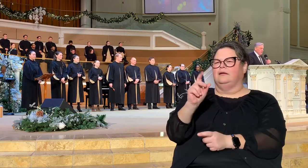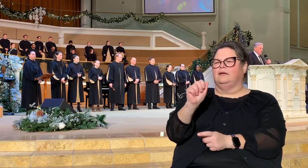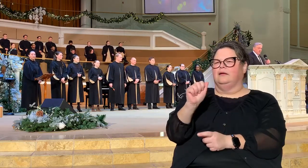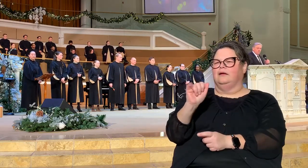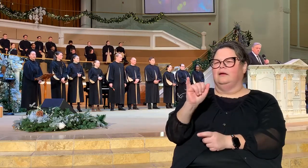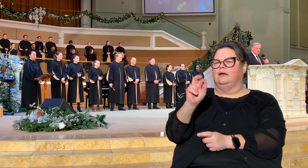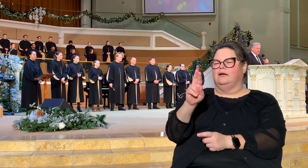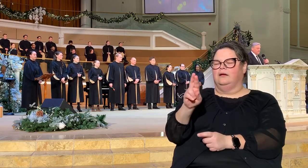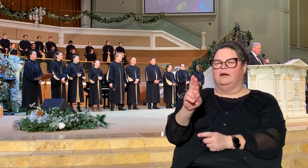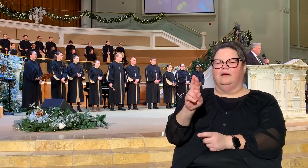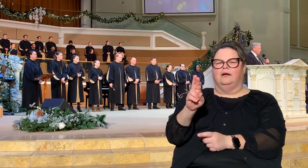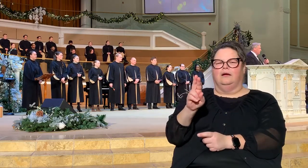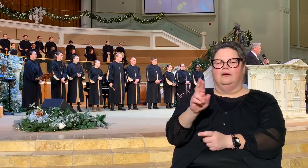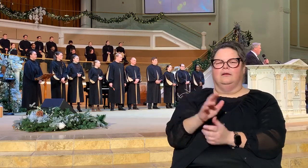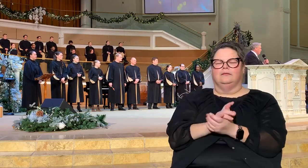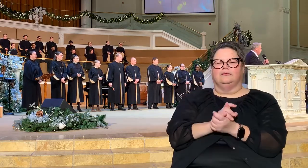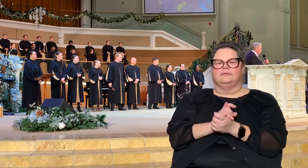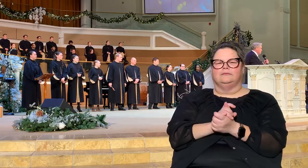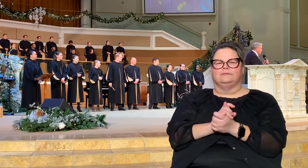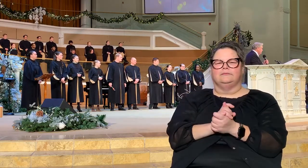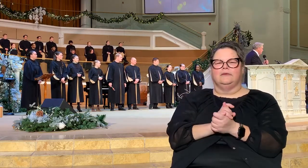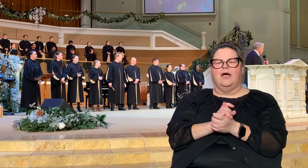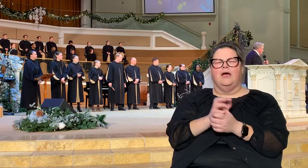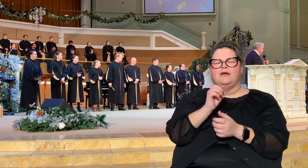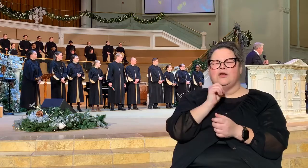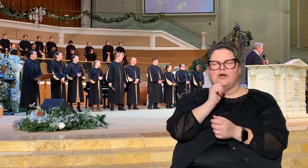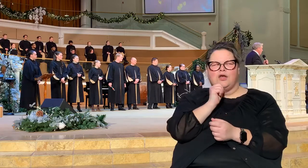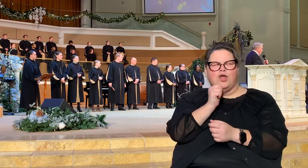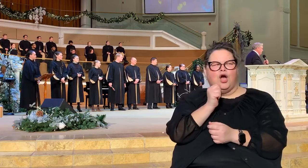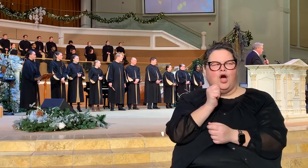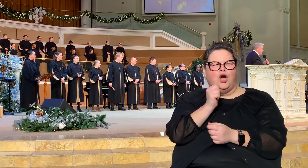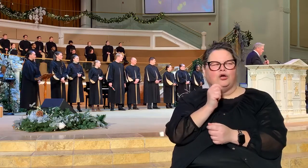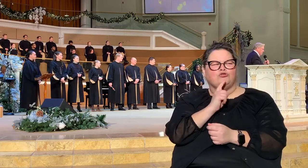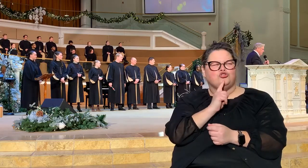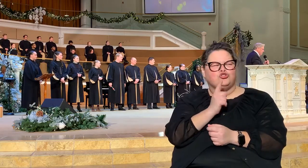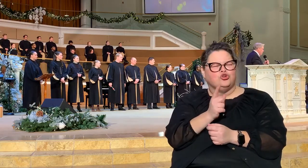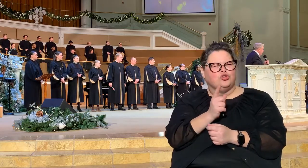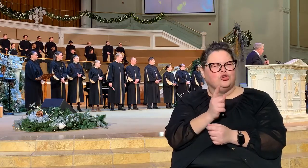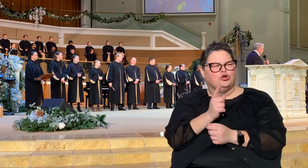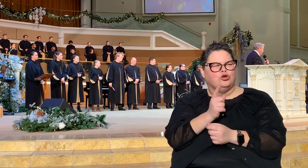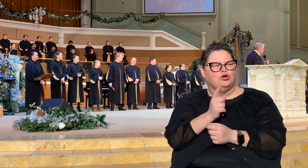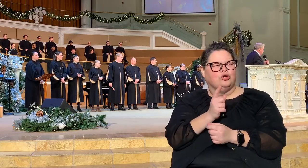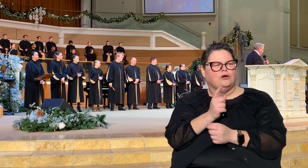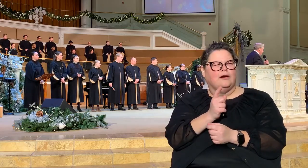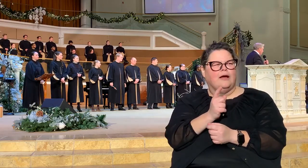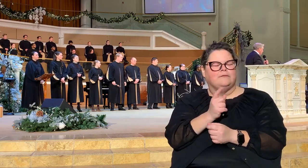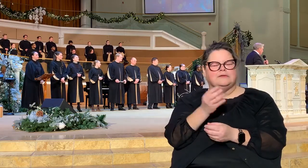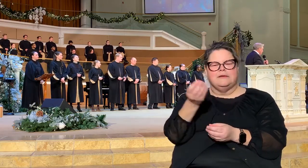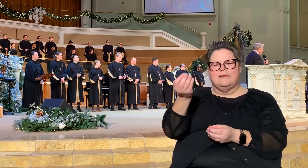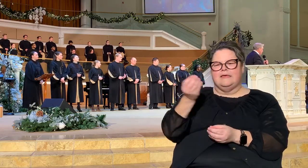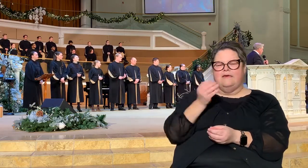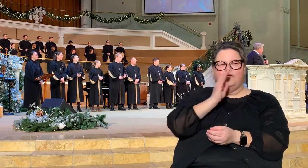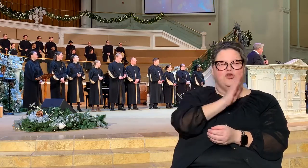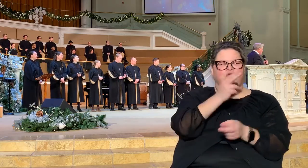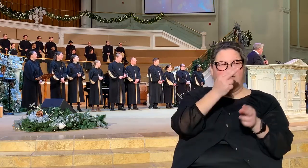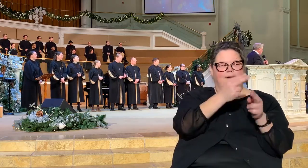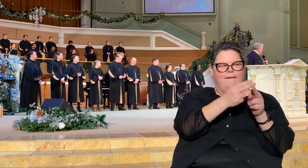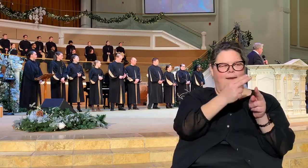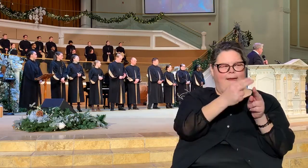I'm a little on my left foot here. I'm quite sure. All I know is I was given your name.